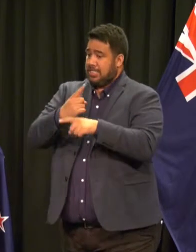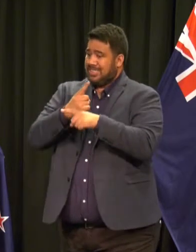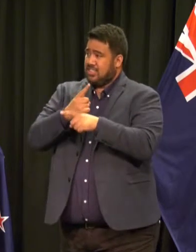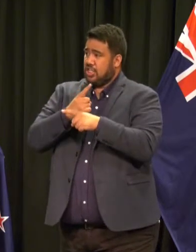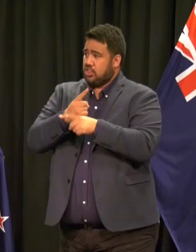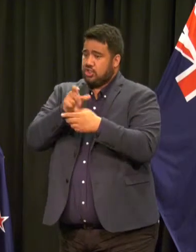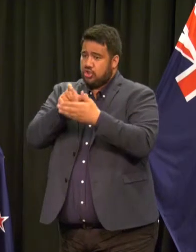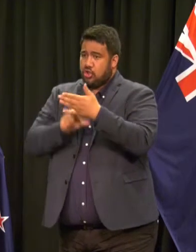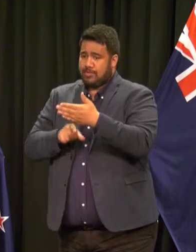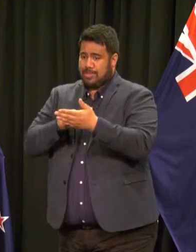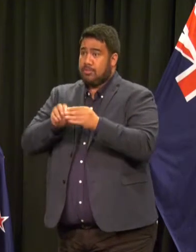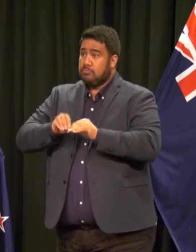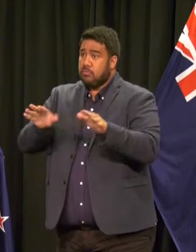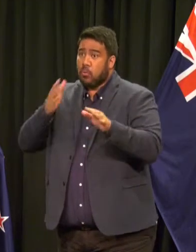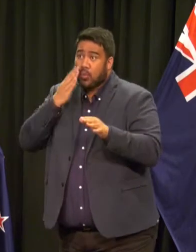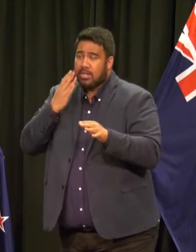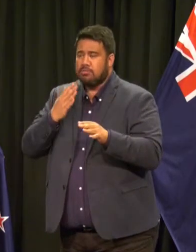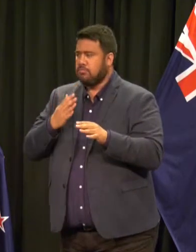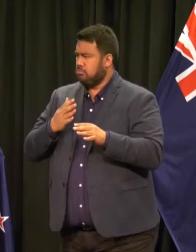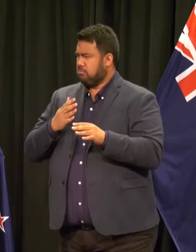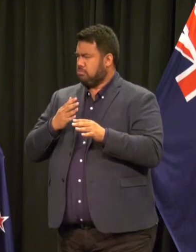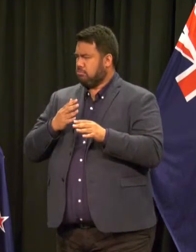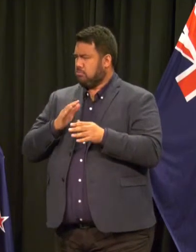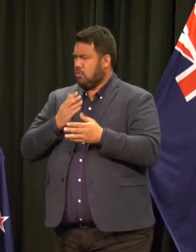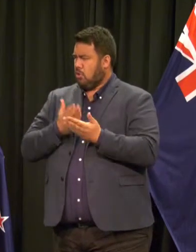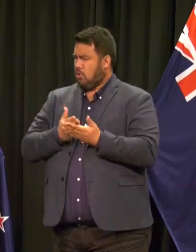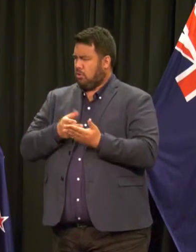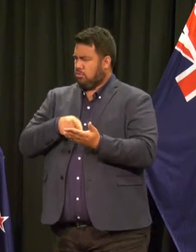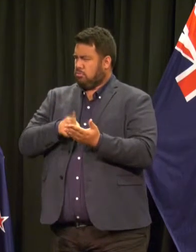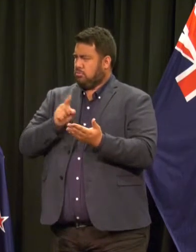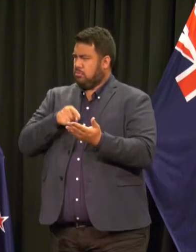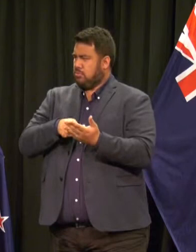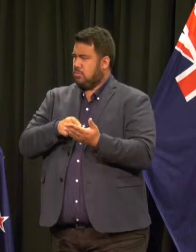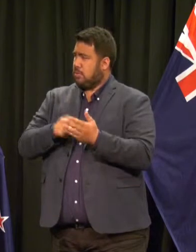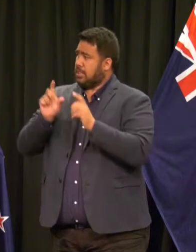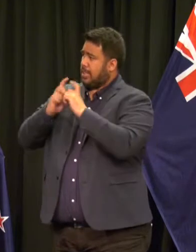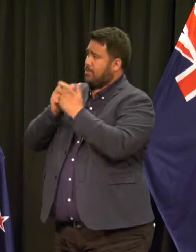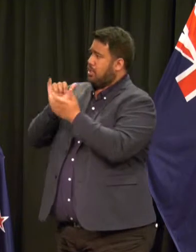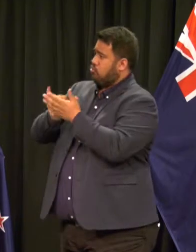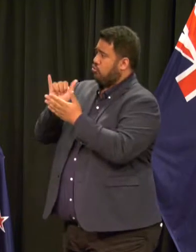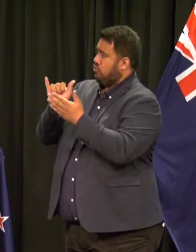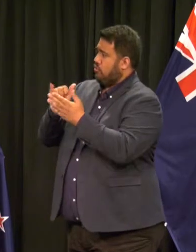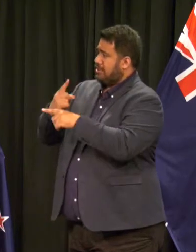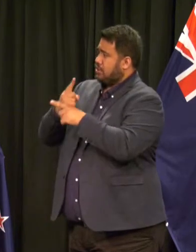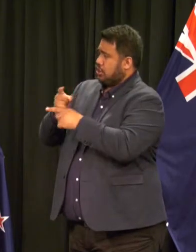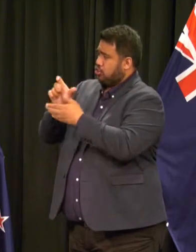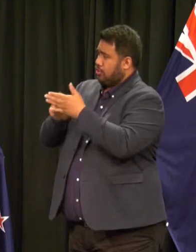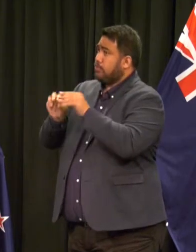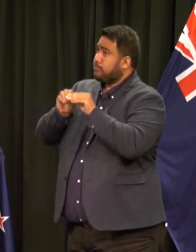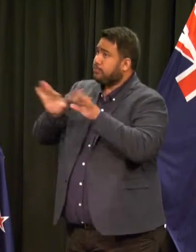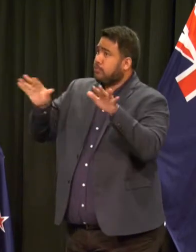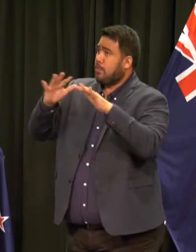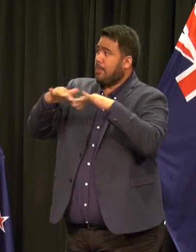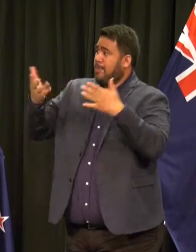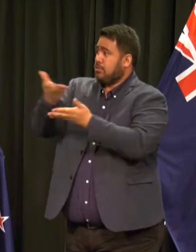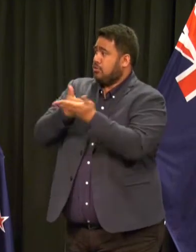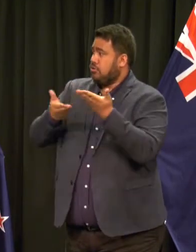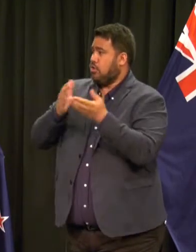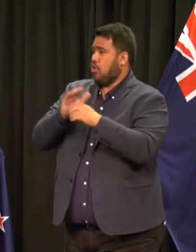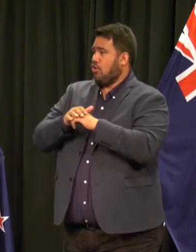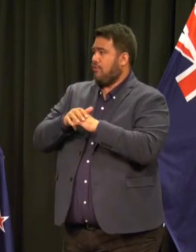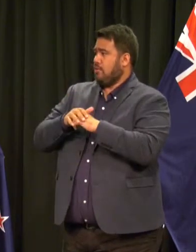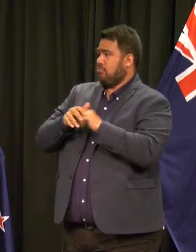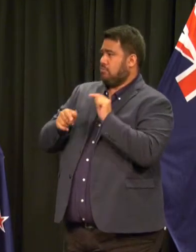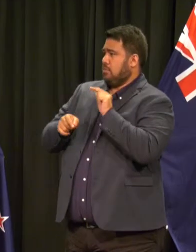out? On the cabinet approved discussion document that will go out for public consultation on the issue